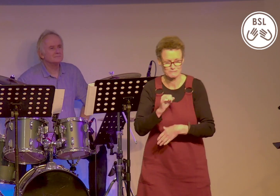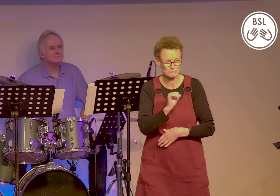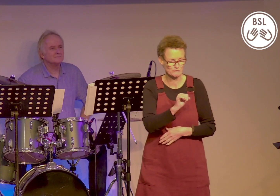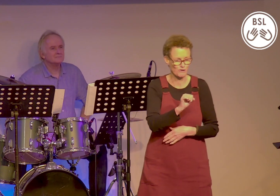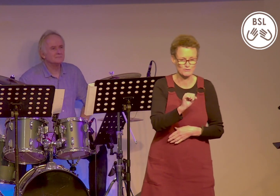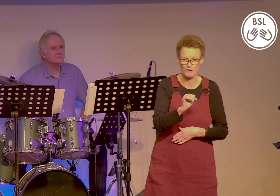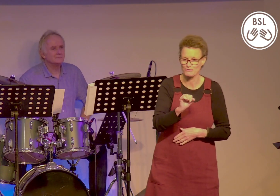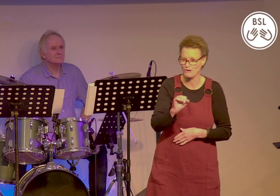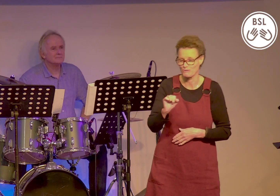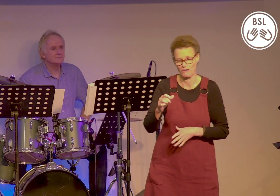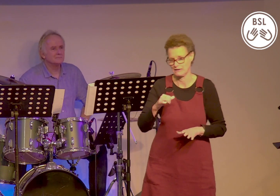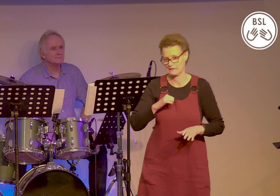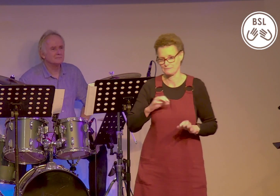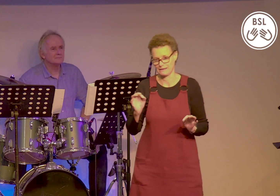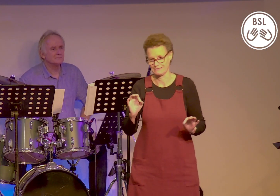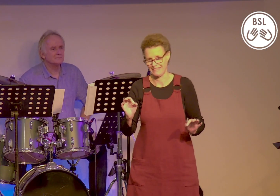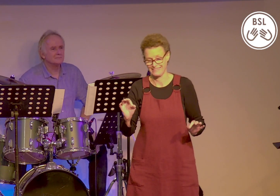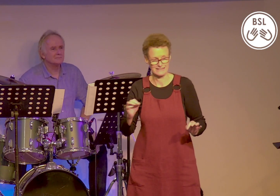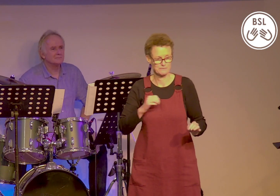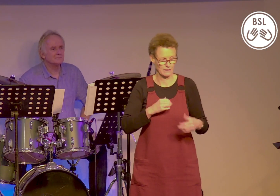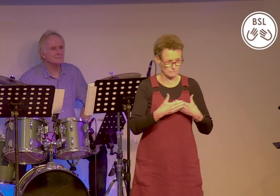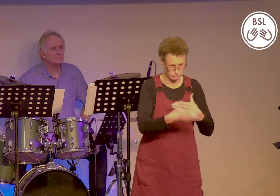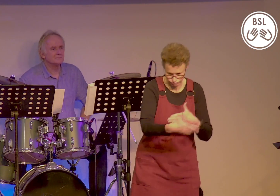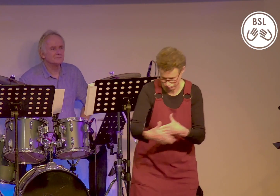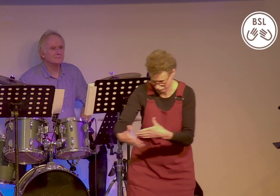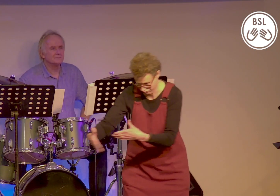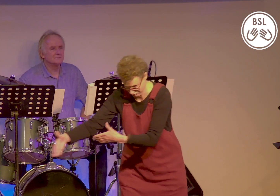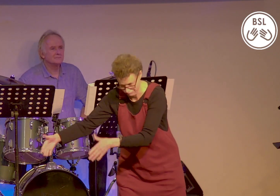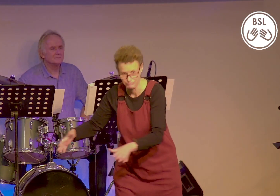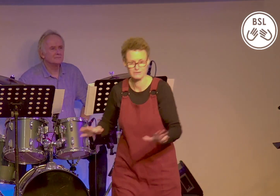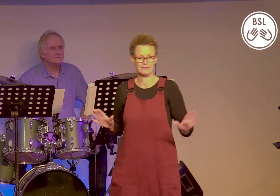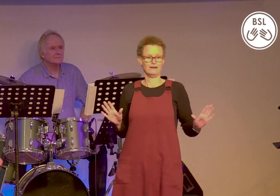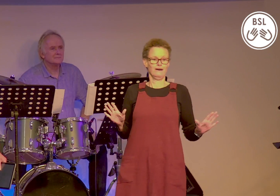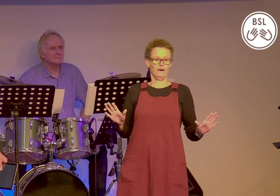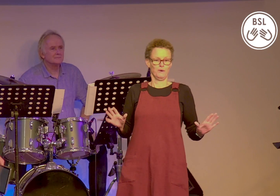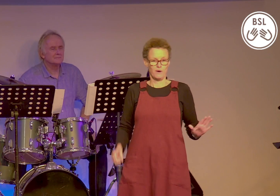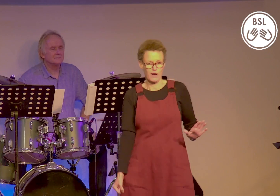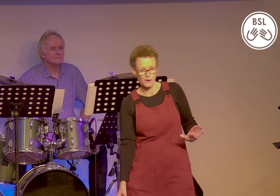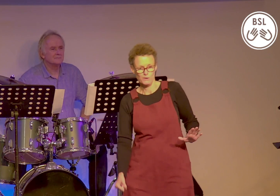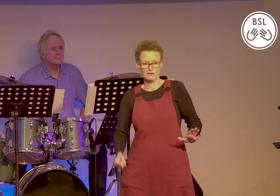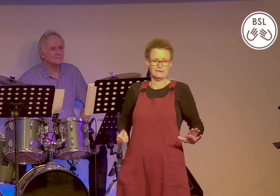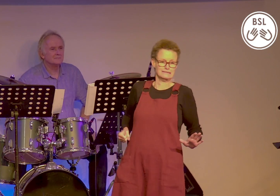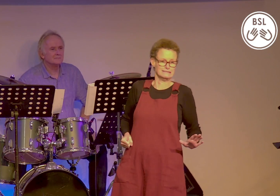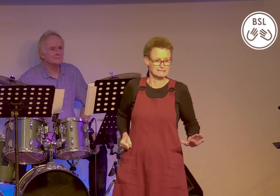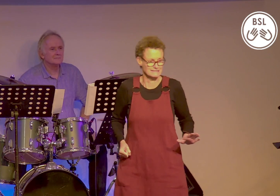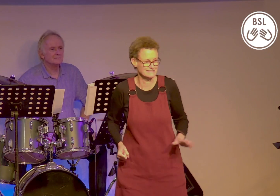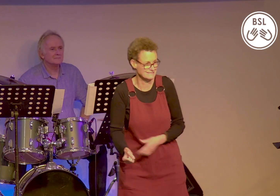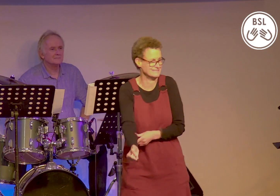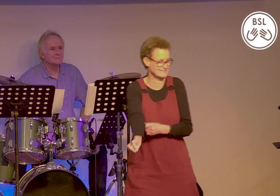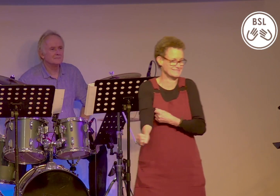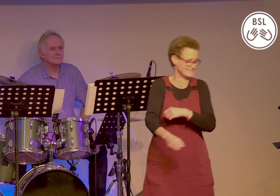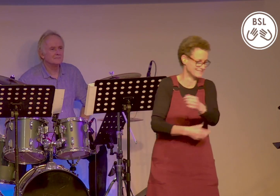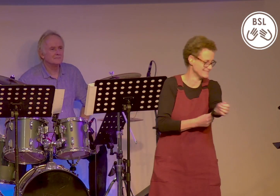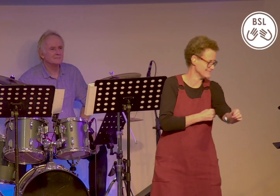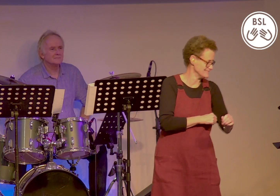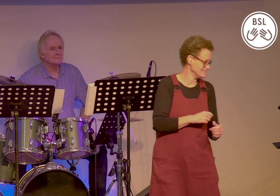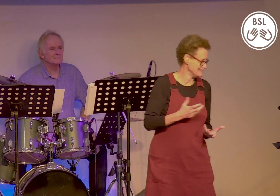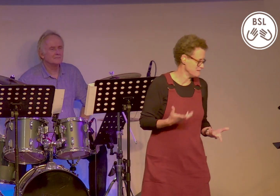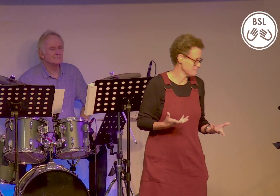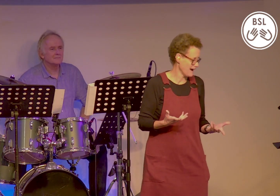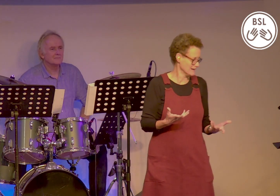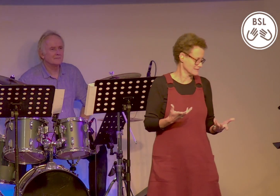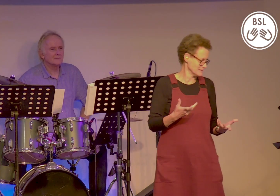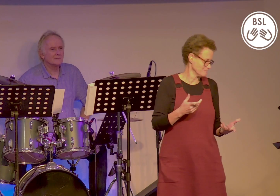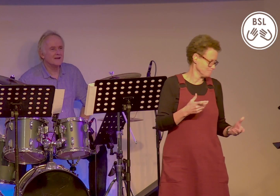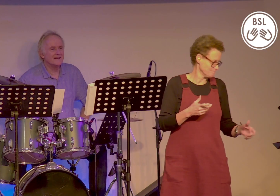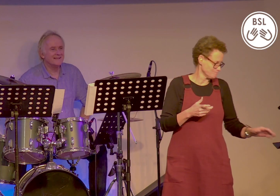do? I tried different doors. And then suddenly, they all started to open. Wow, I had to put a handbrake on that.